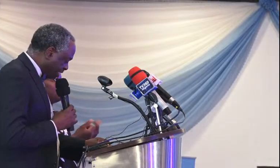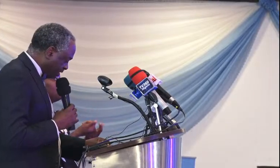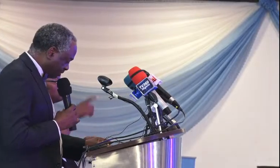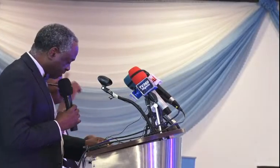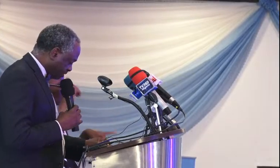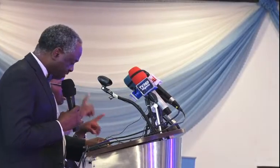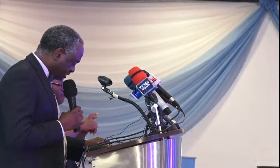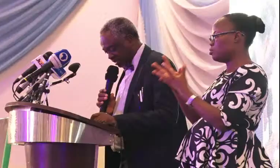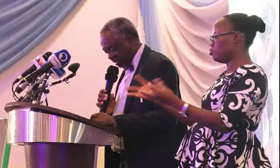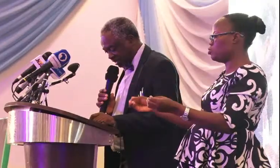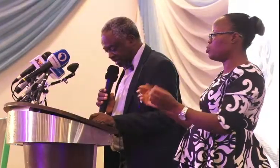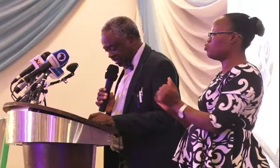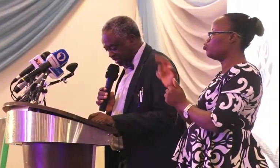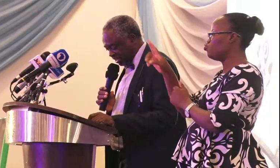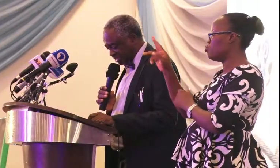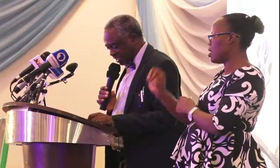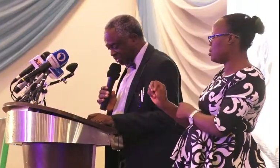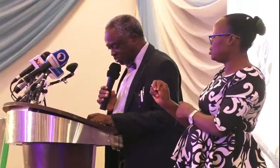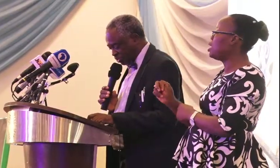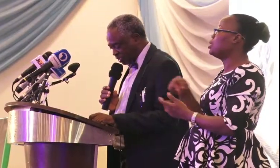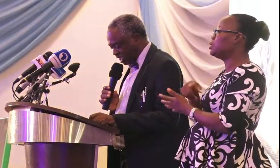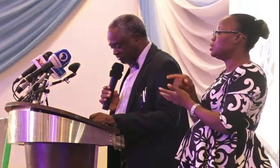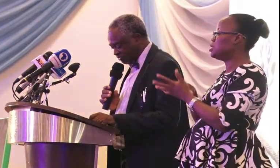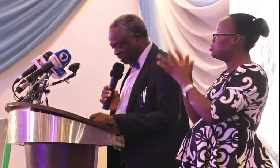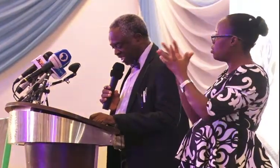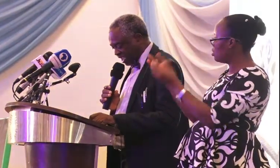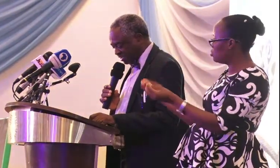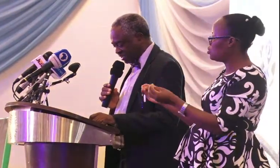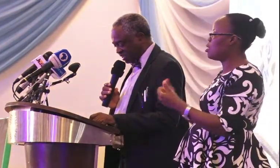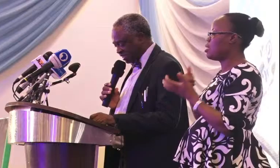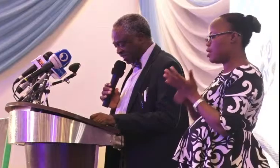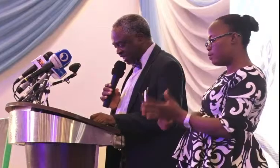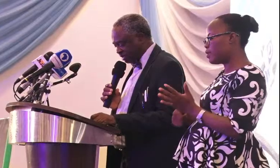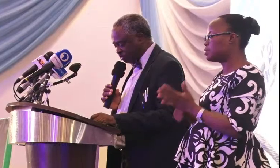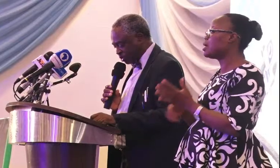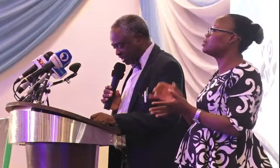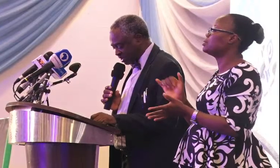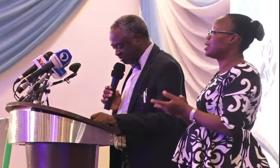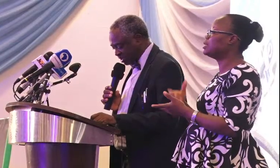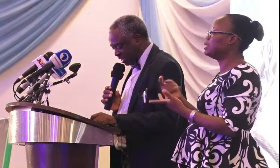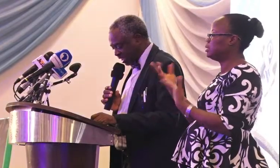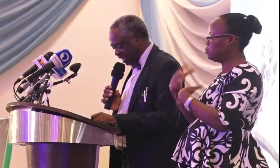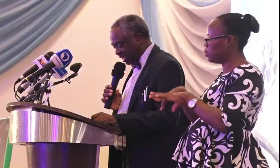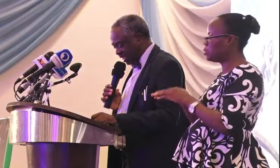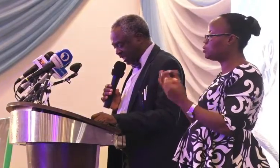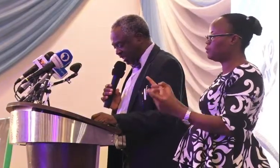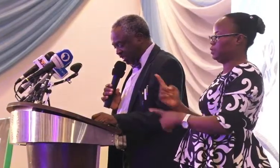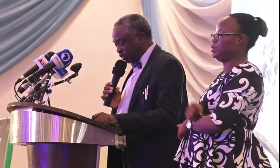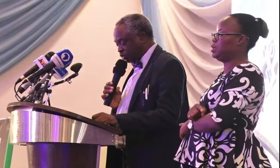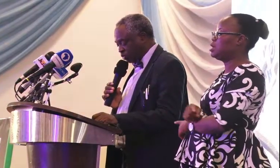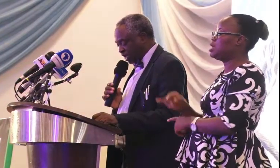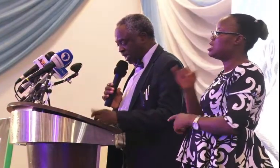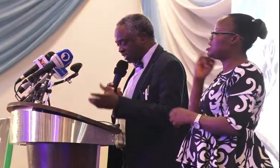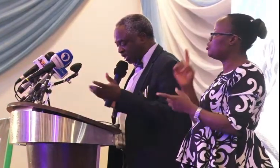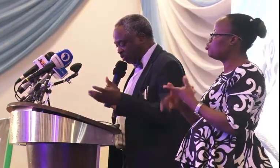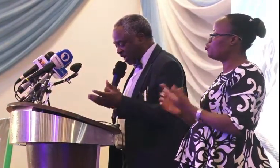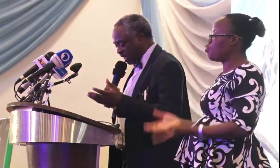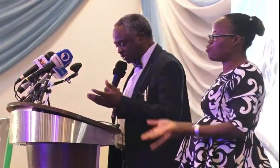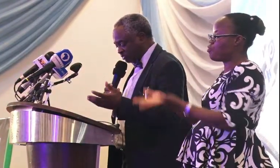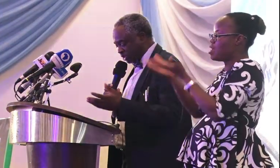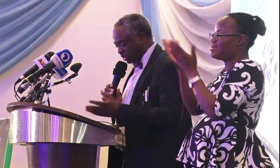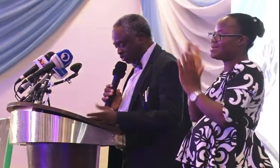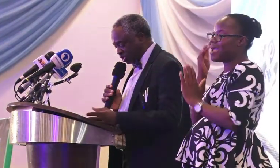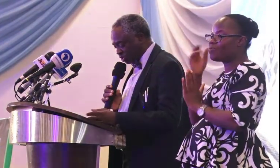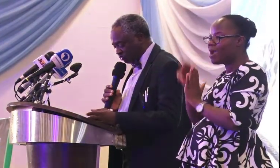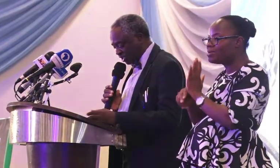United Nations. These resolution emphasizes that the importance of the day is to raise awareness